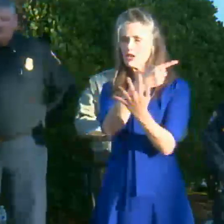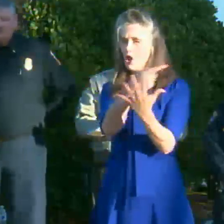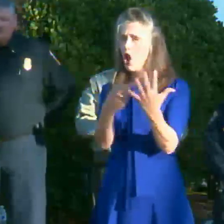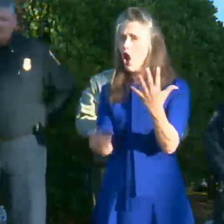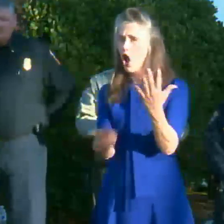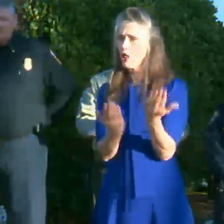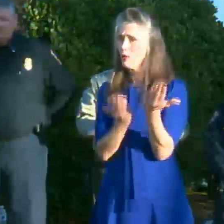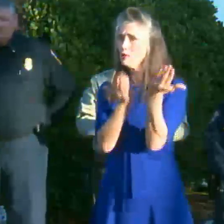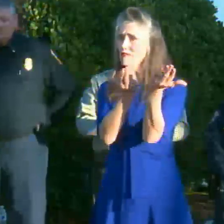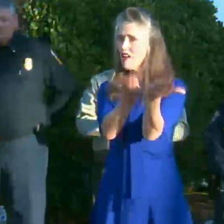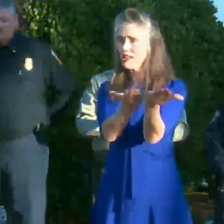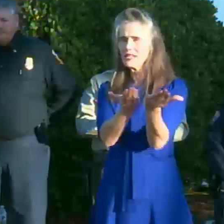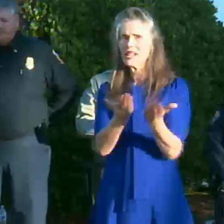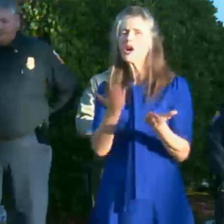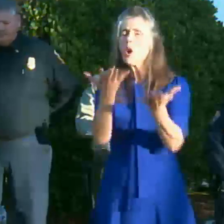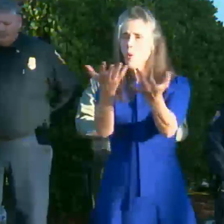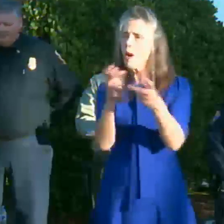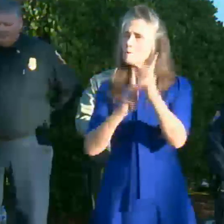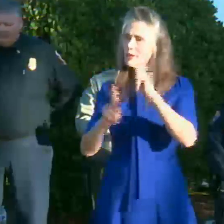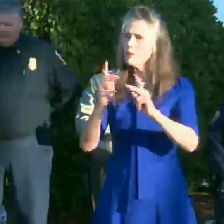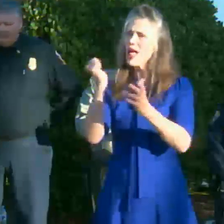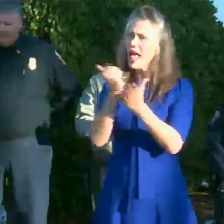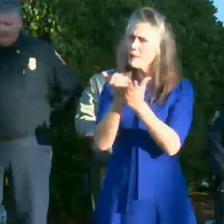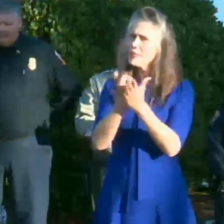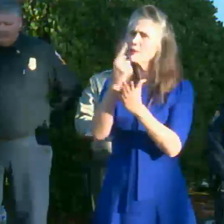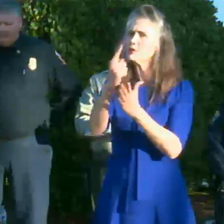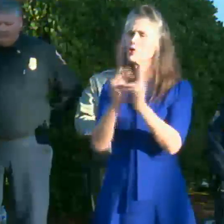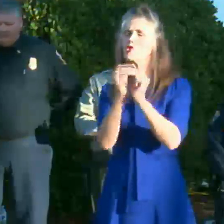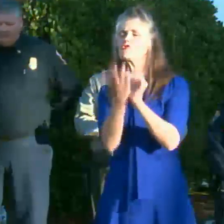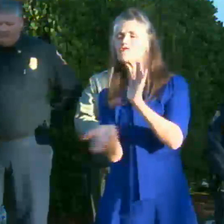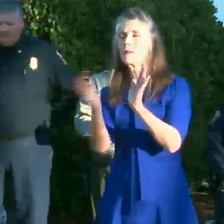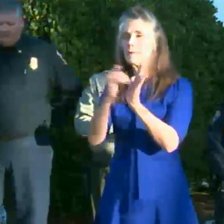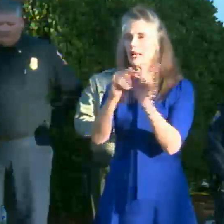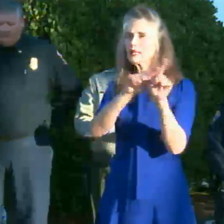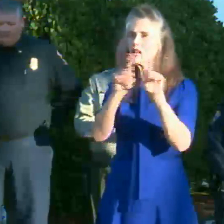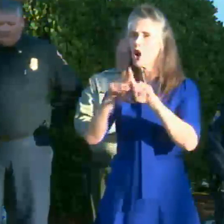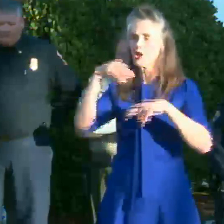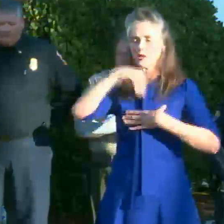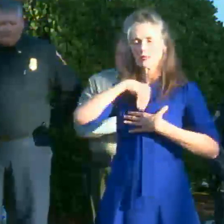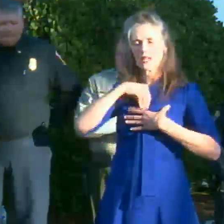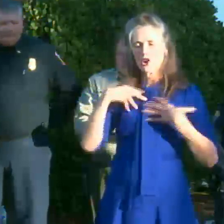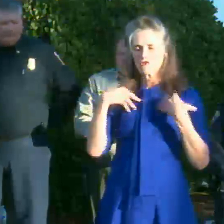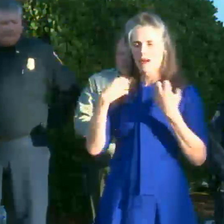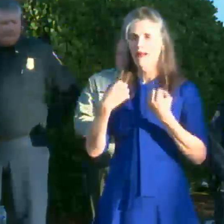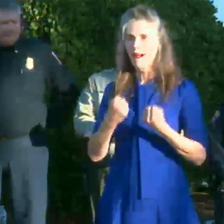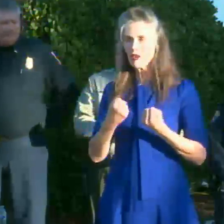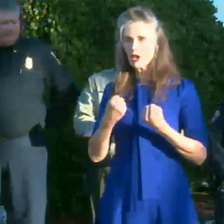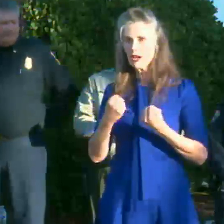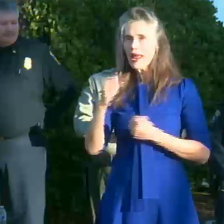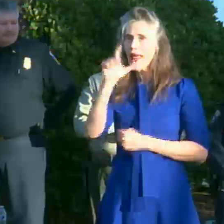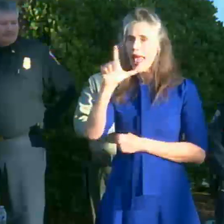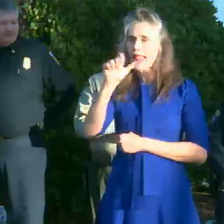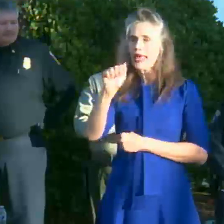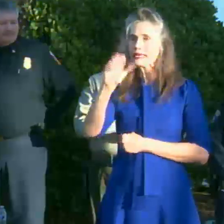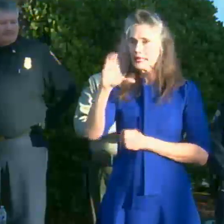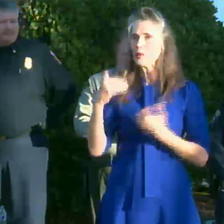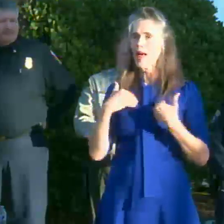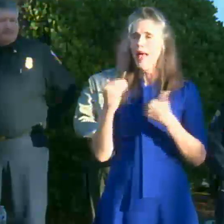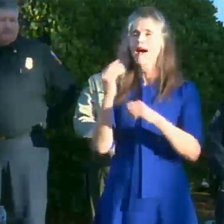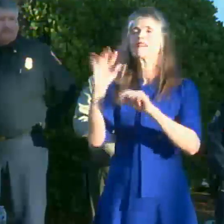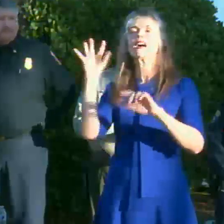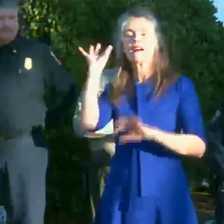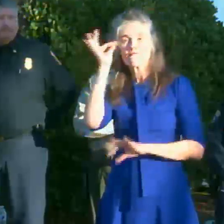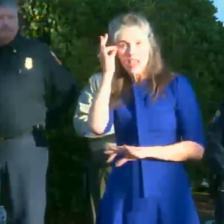to rebuild and recover. The LAC will be staffed with federal and local agencies